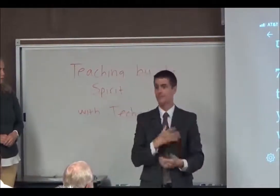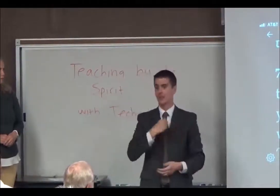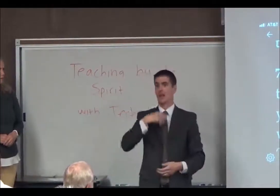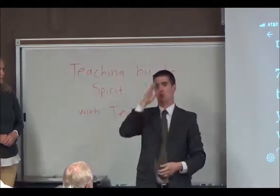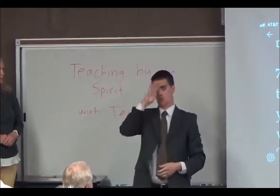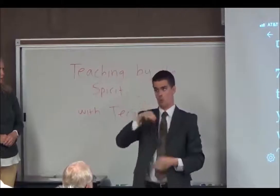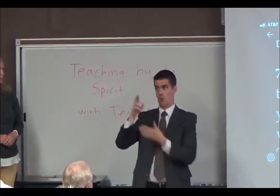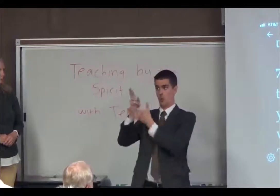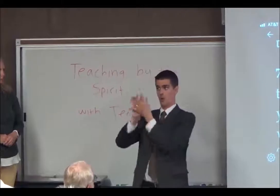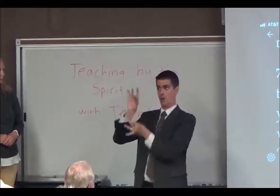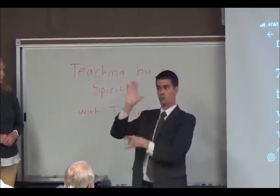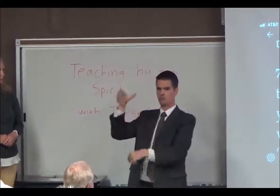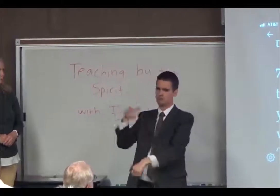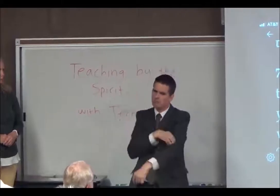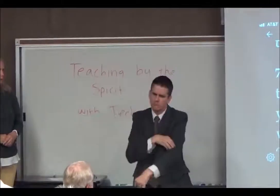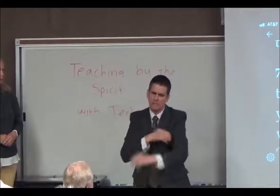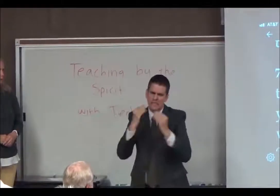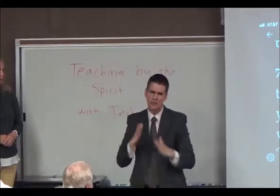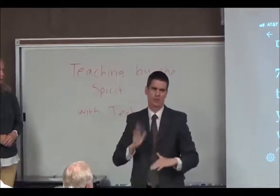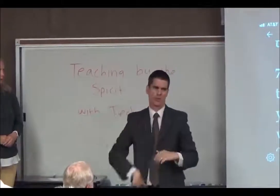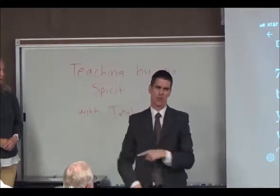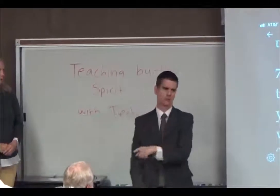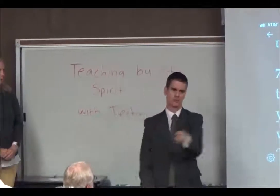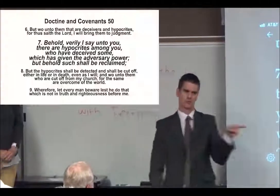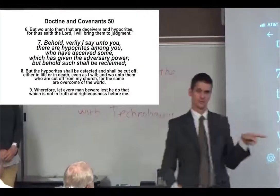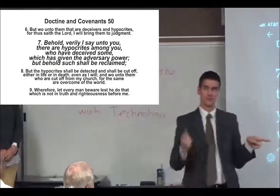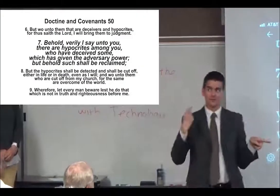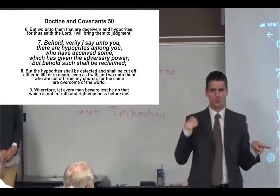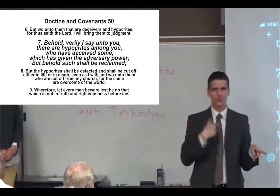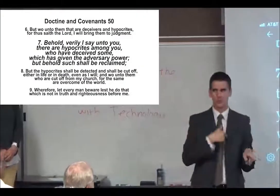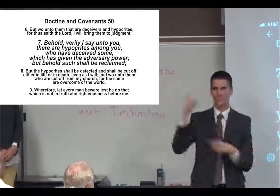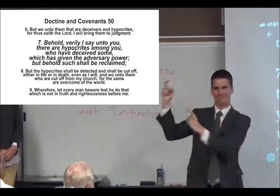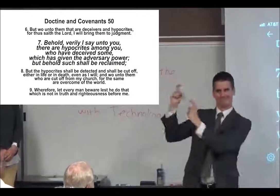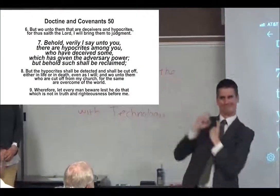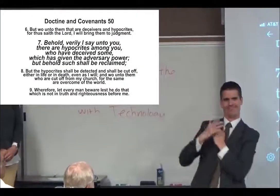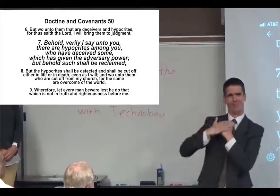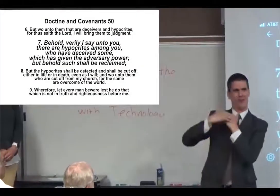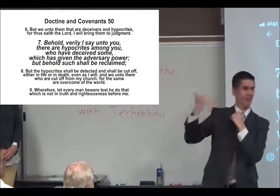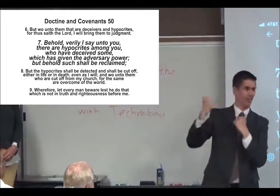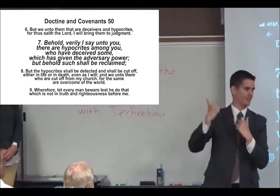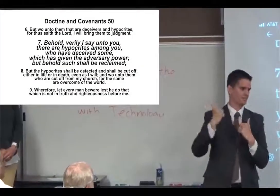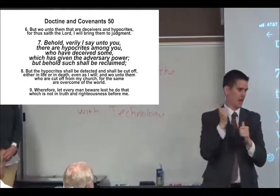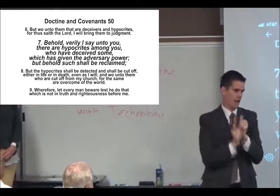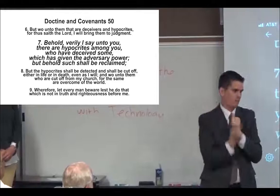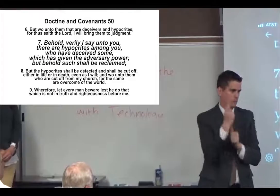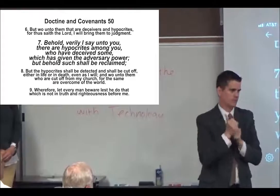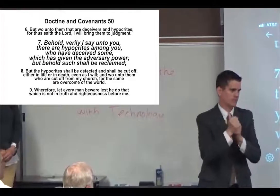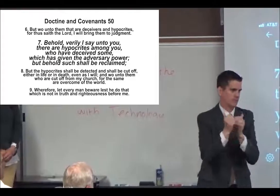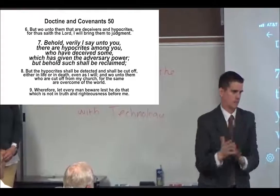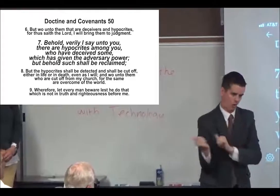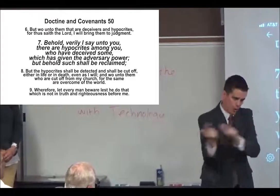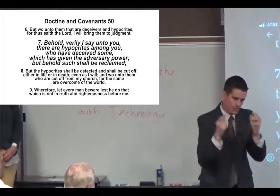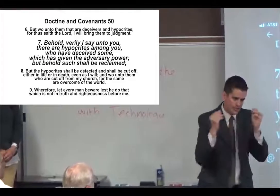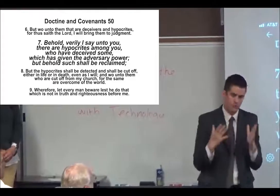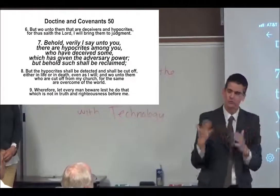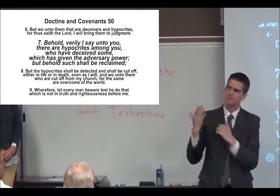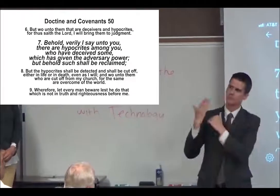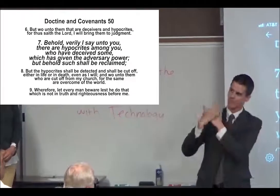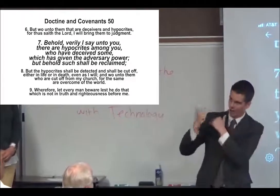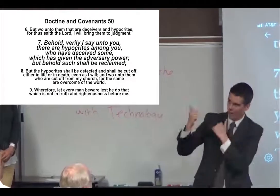spirit in your lesson. I know the Holy Ghost is a way more powerful teacher than any of us. We have calling. We all have the same